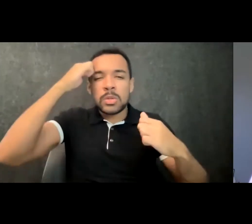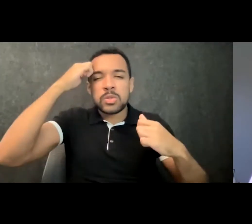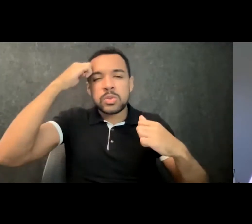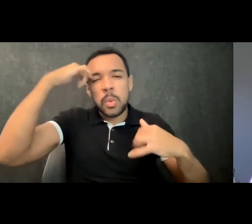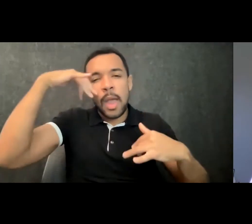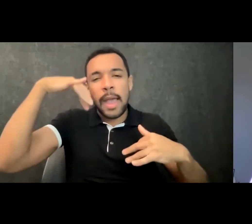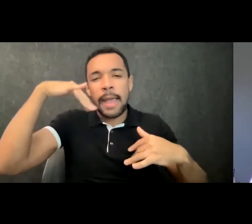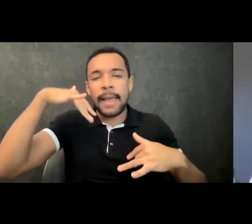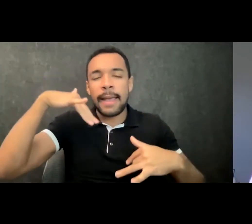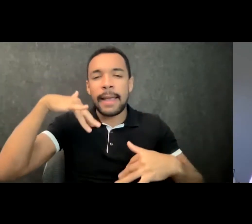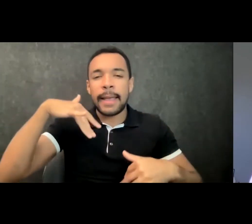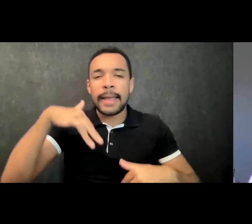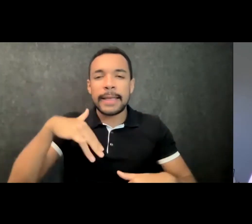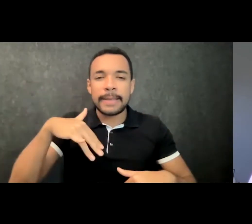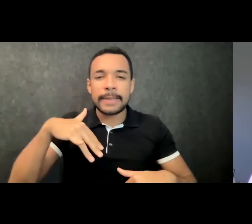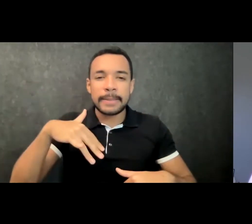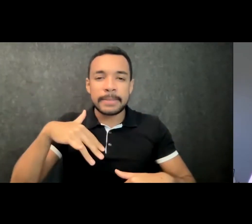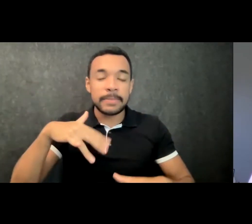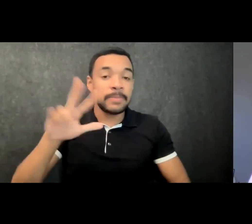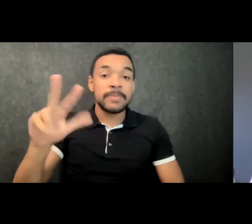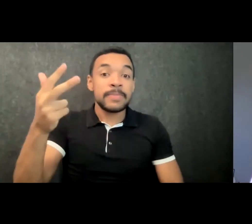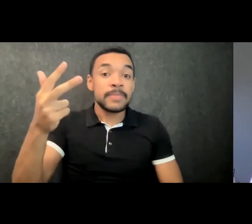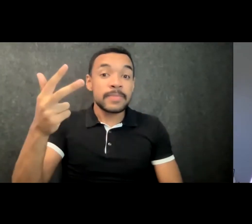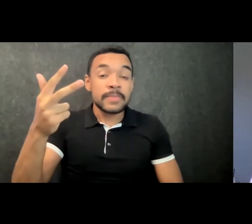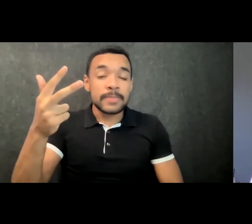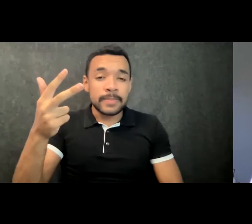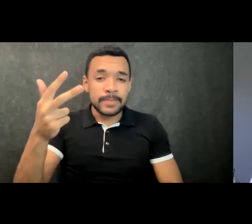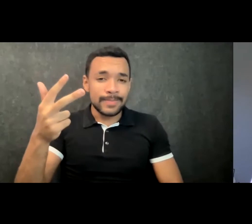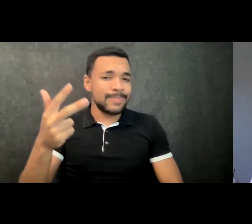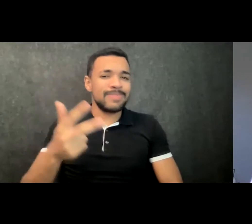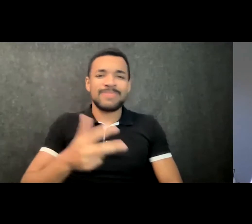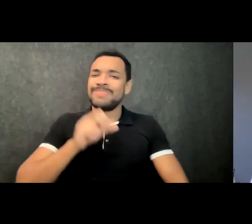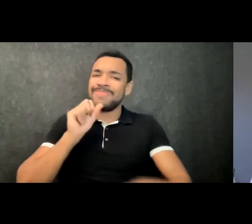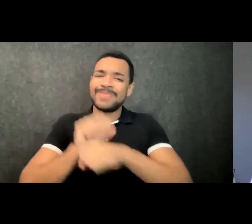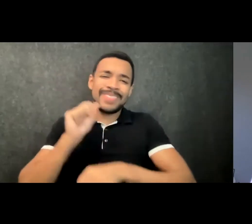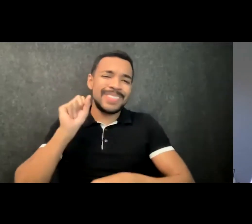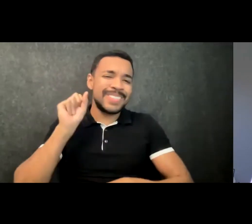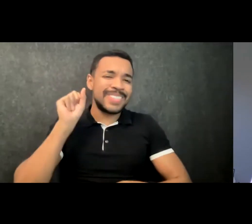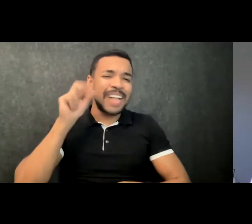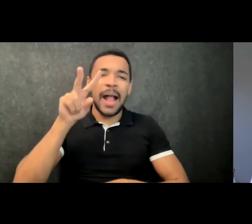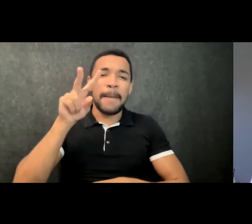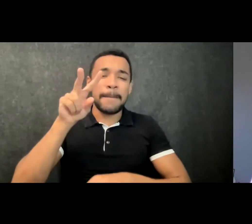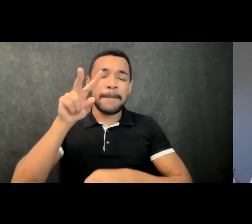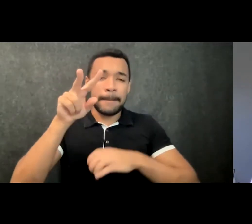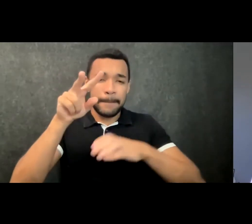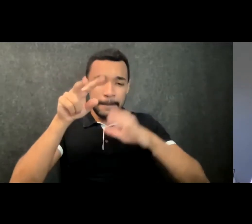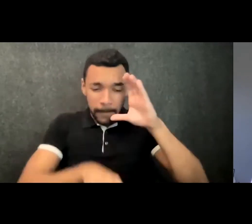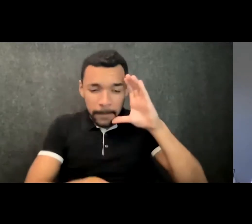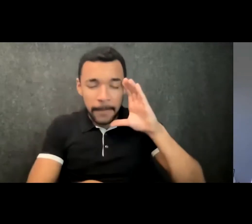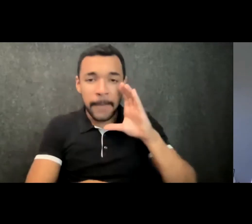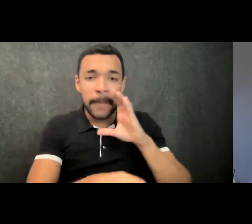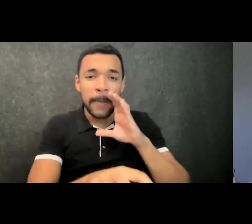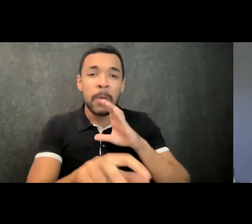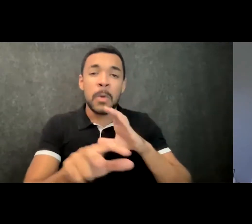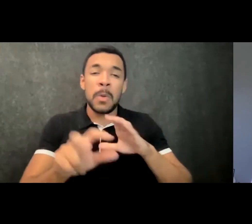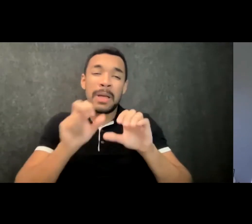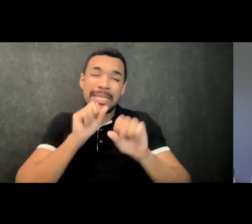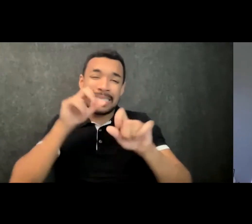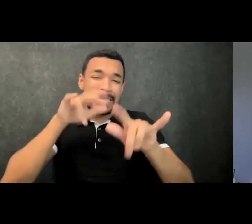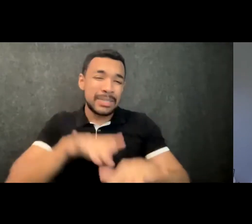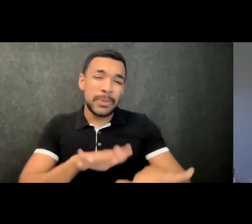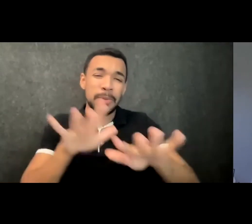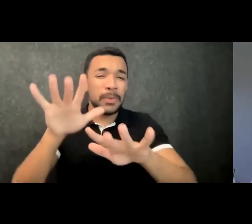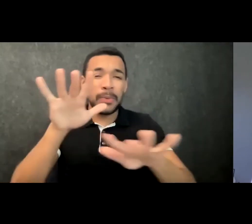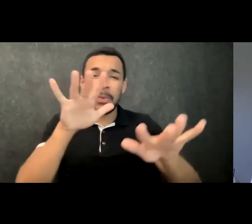3, thrust headlong into the cave. A sea roars but gently. Your whisper becomes